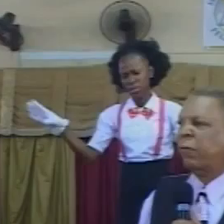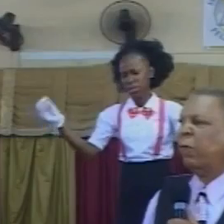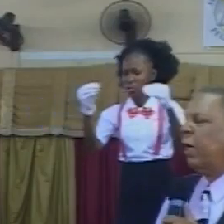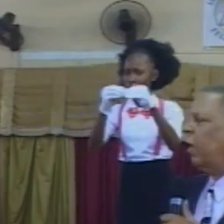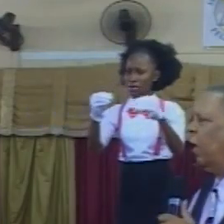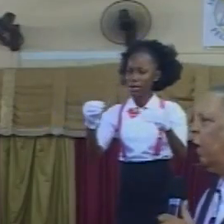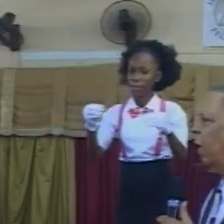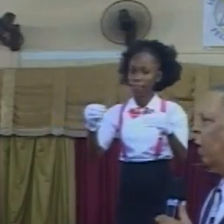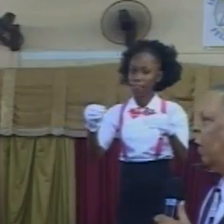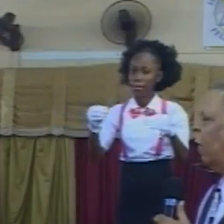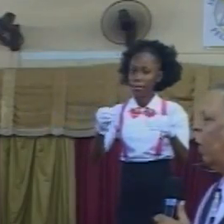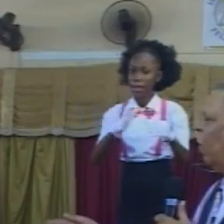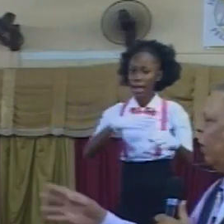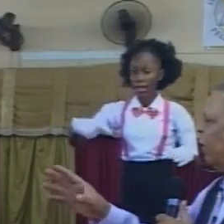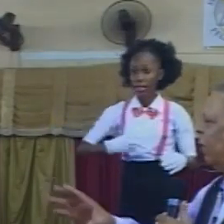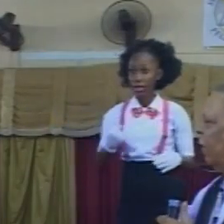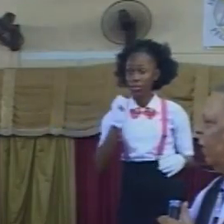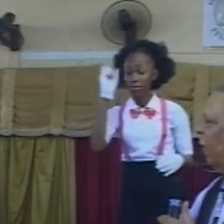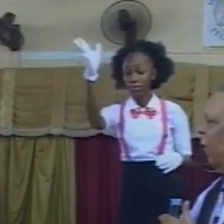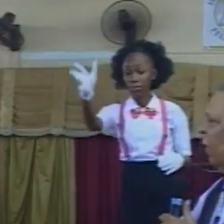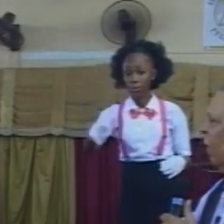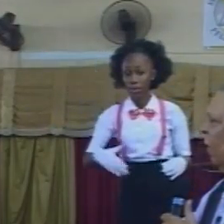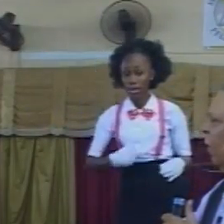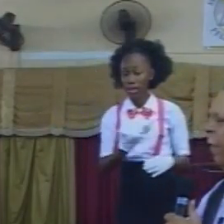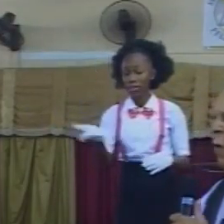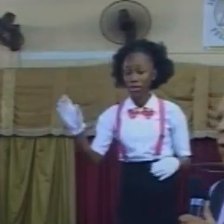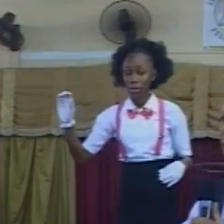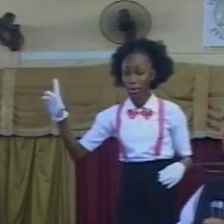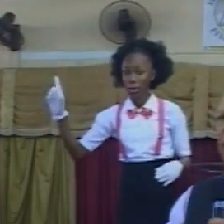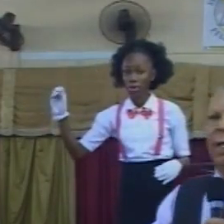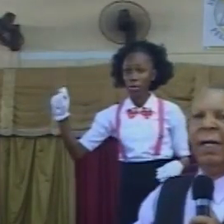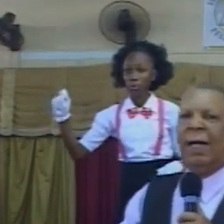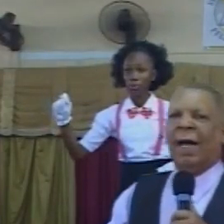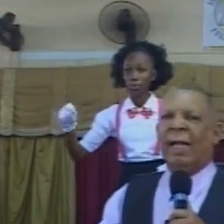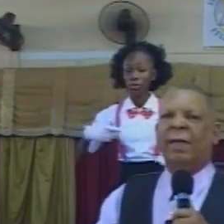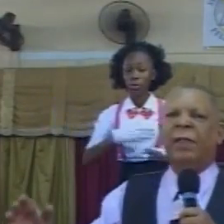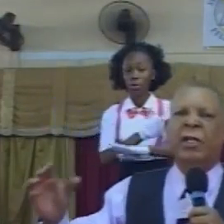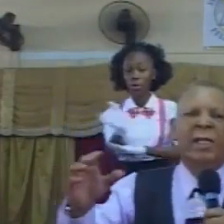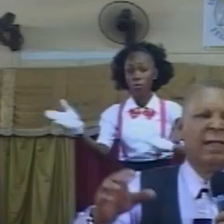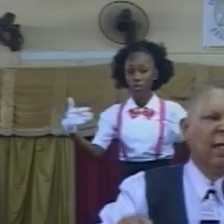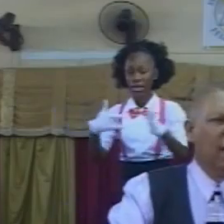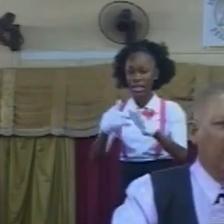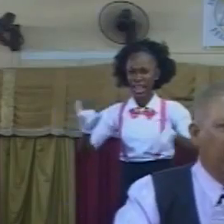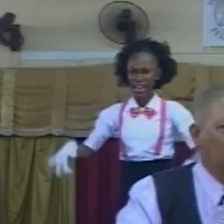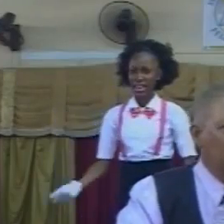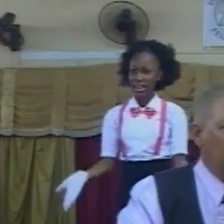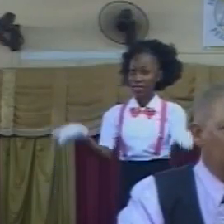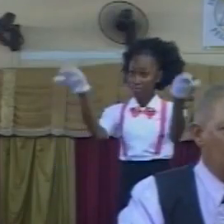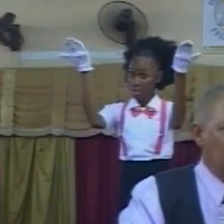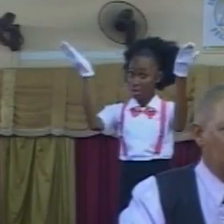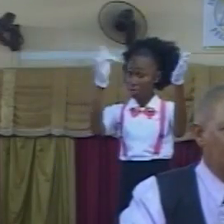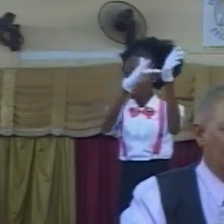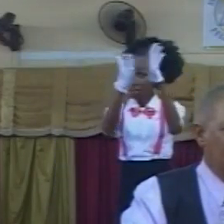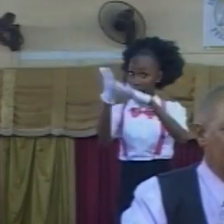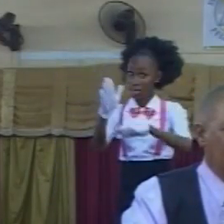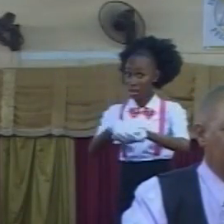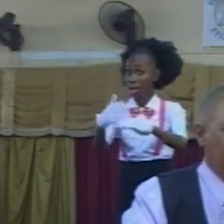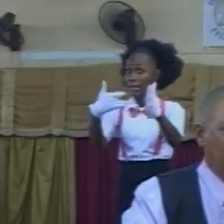And they threw their cloaks over the colt and they lifted Jesus on top of the colt.